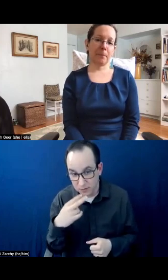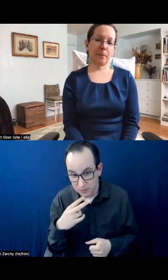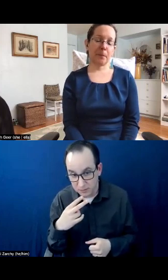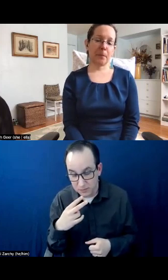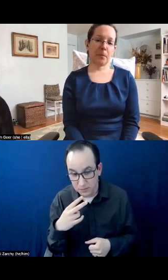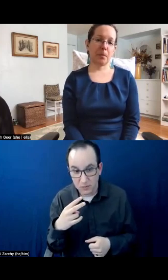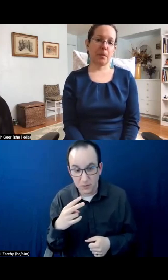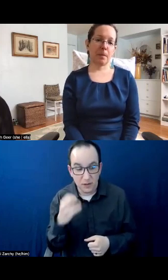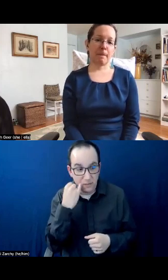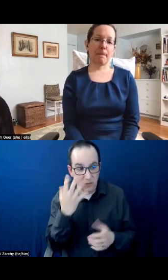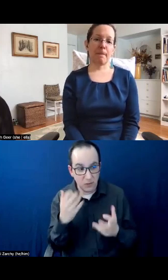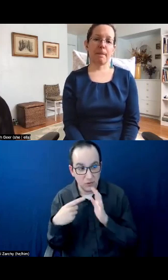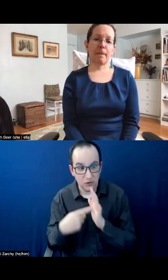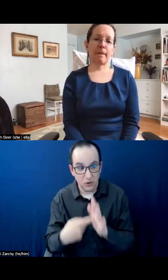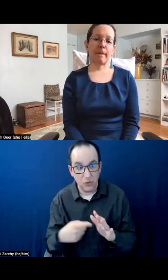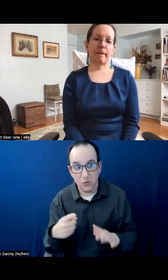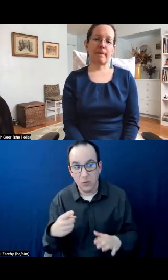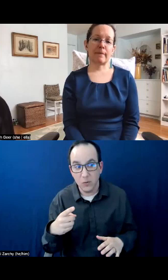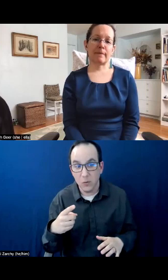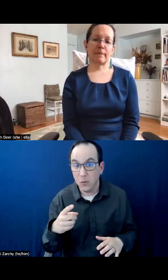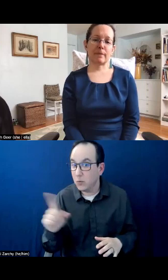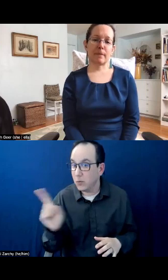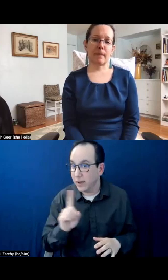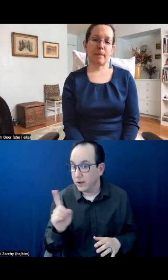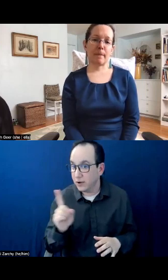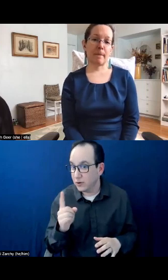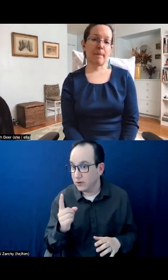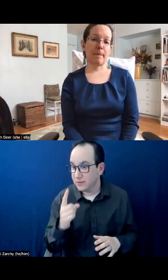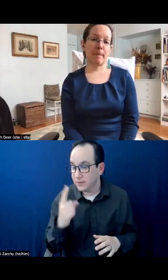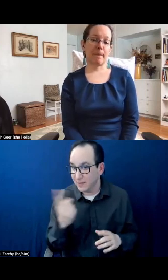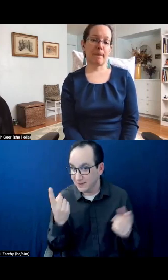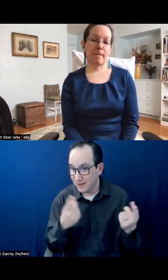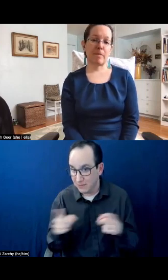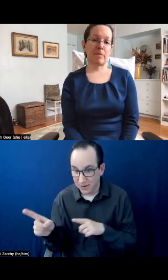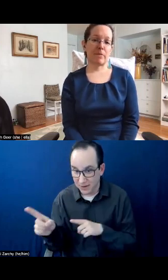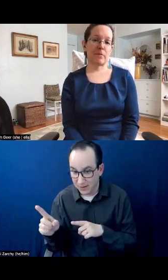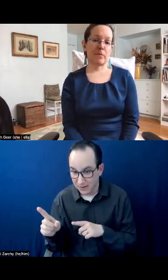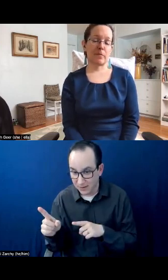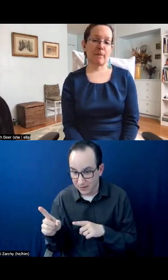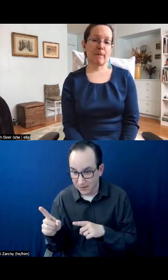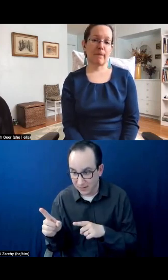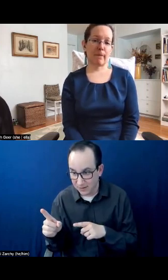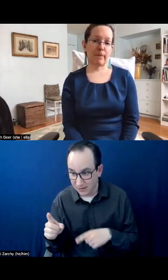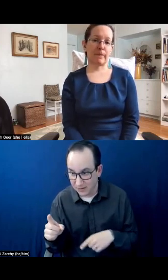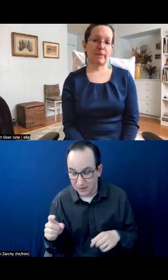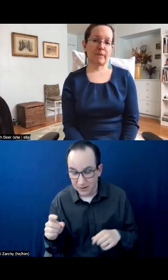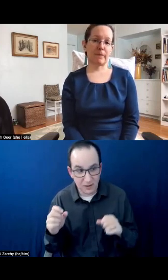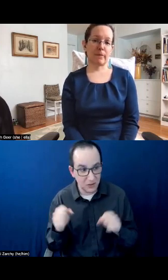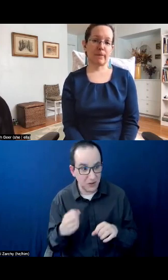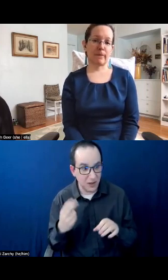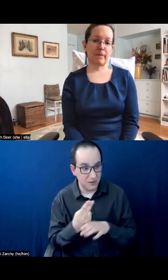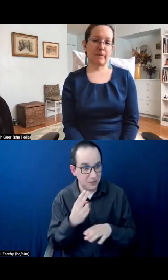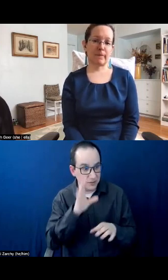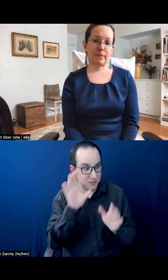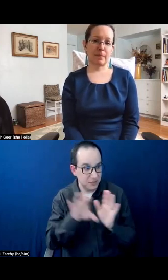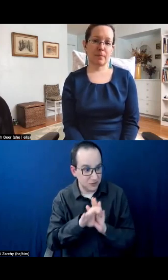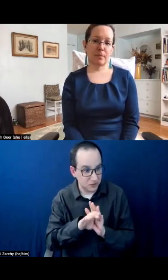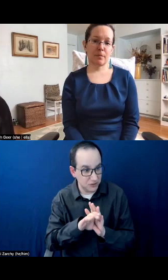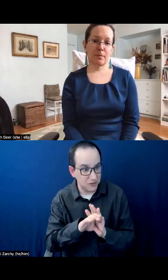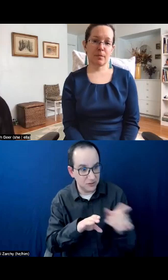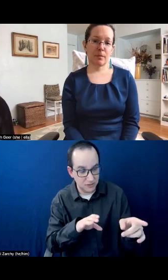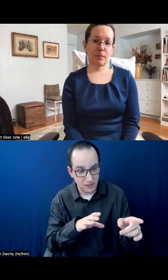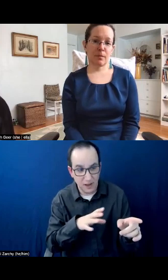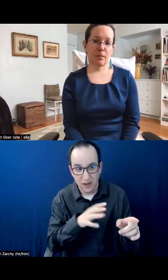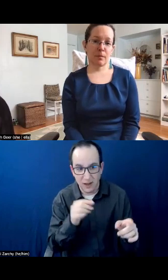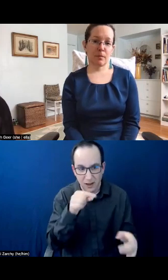Also for locative verbs, if you want to show where something is occurring,